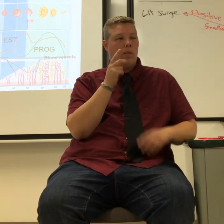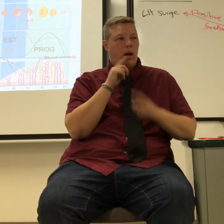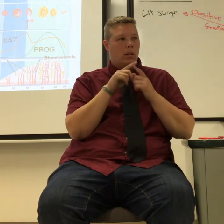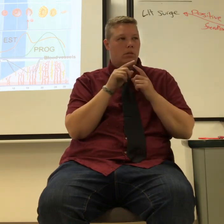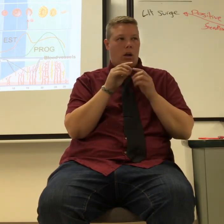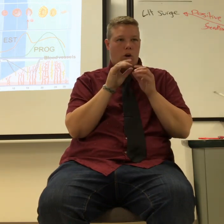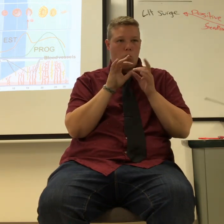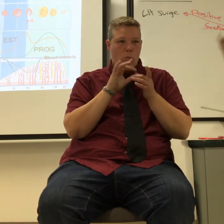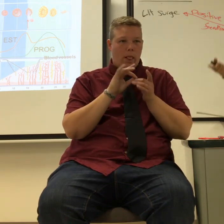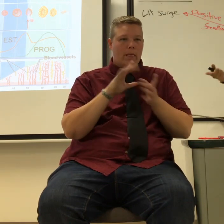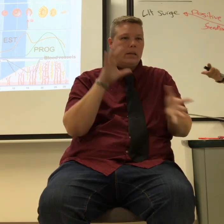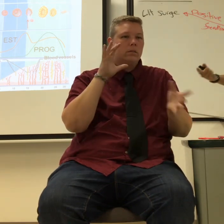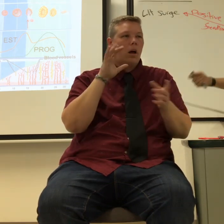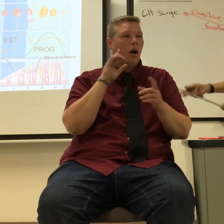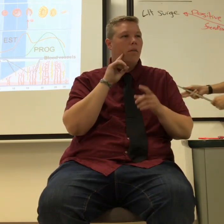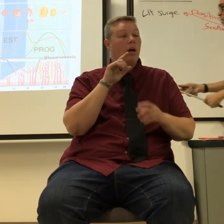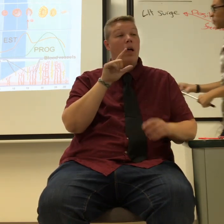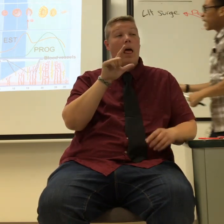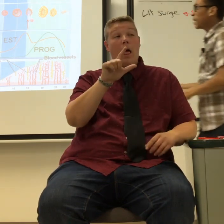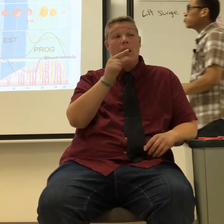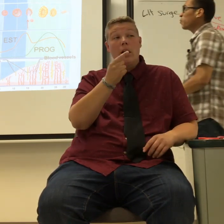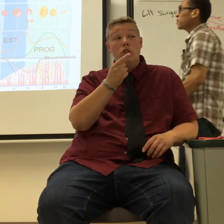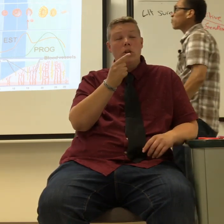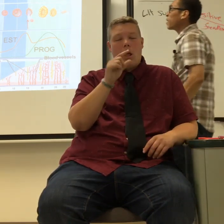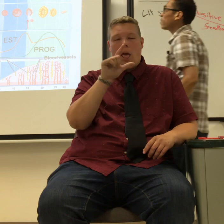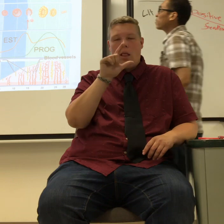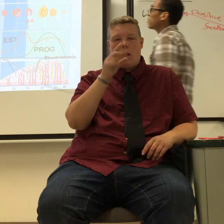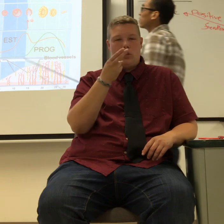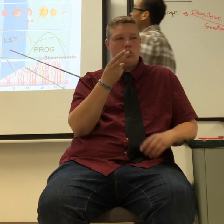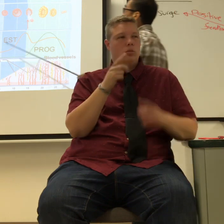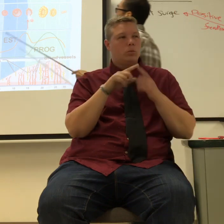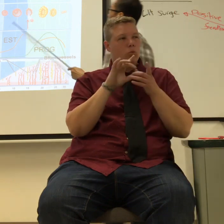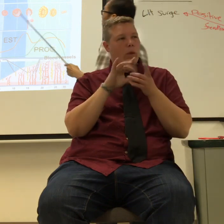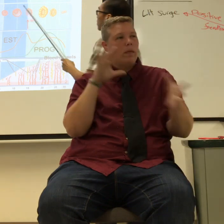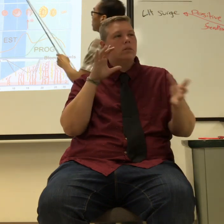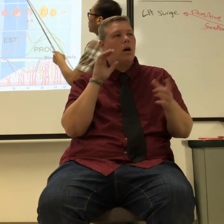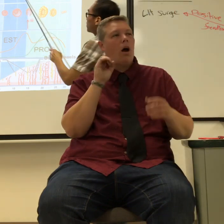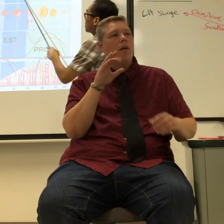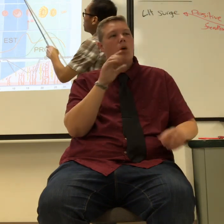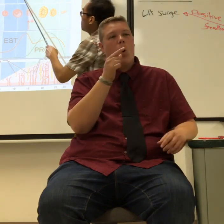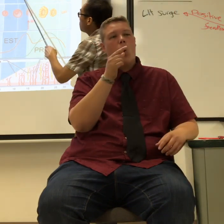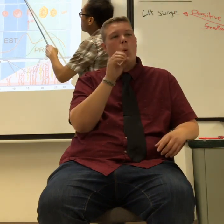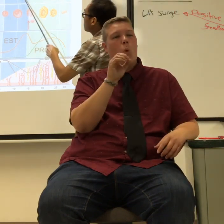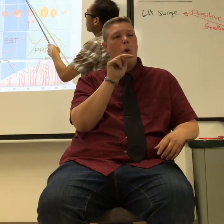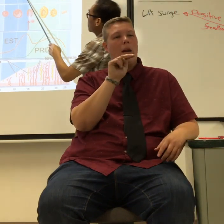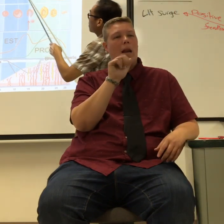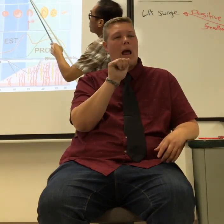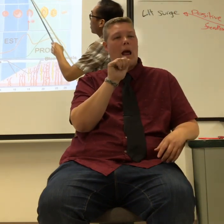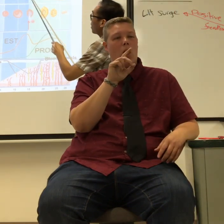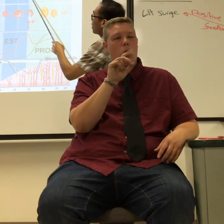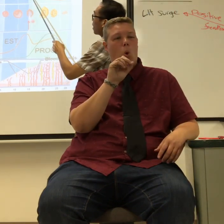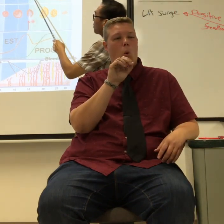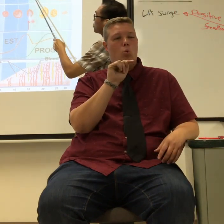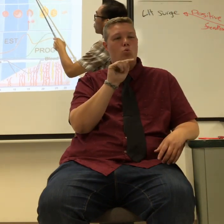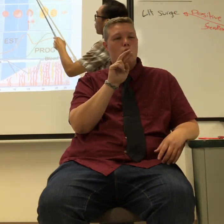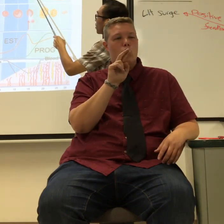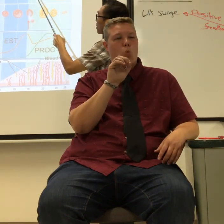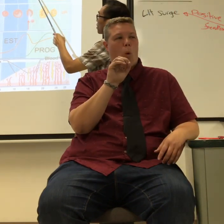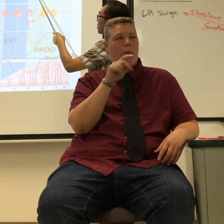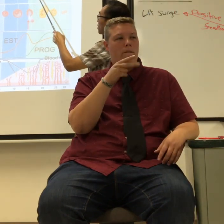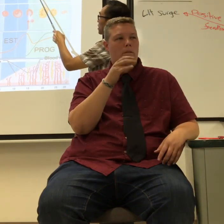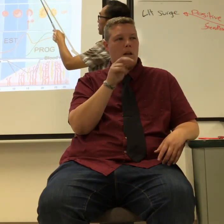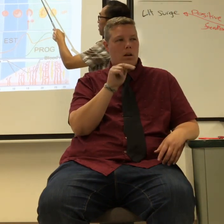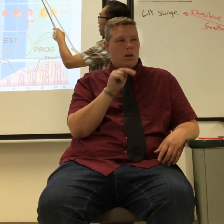the FSH now, the LH, the other gonadotropin. Right here. This huge